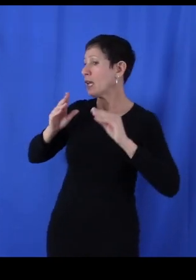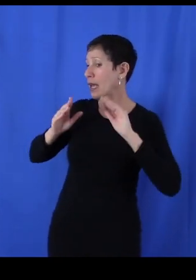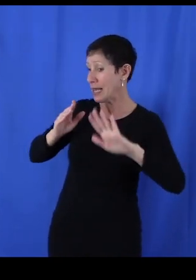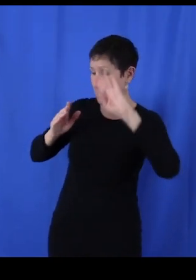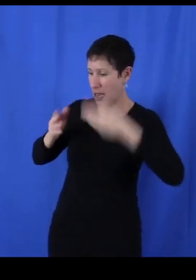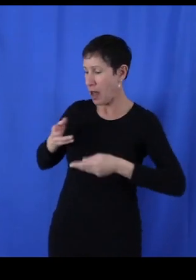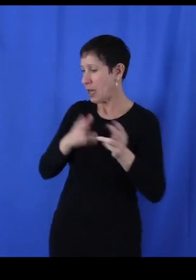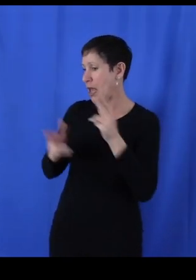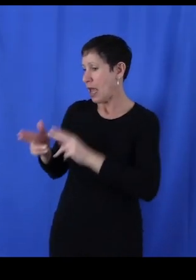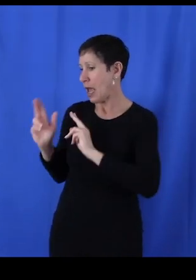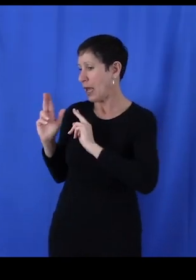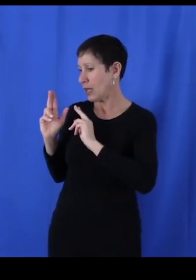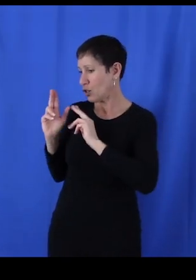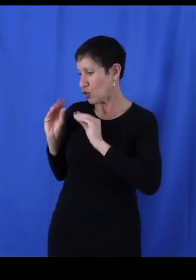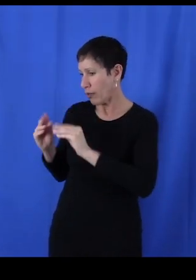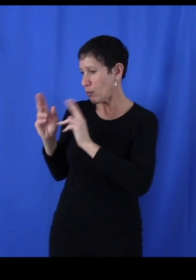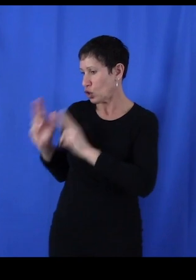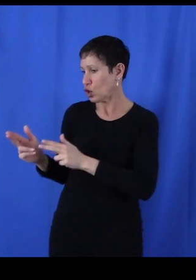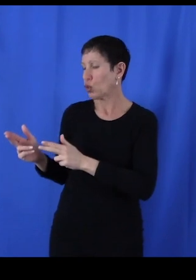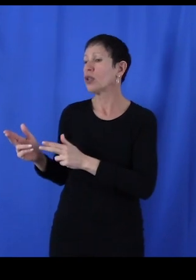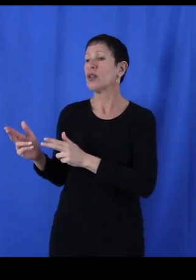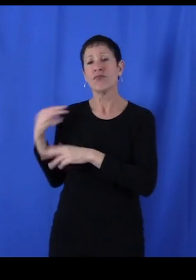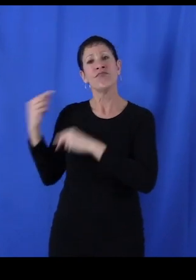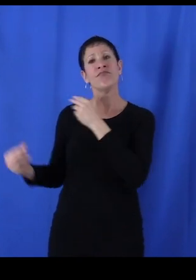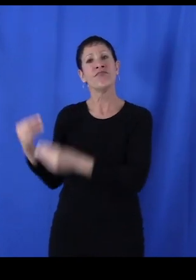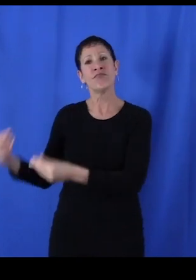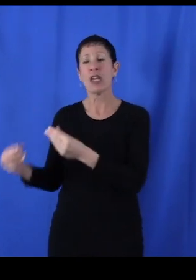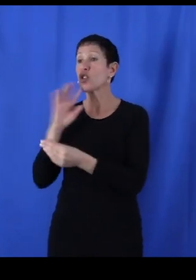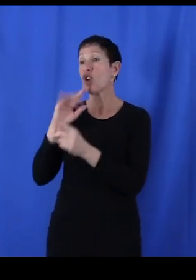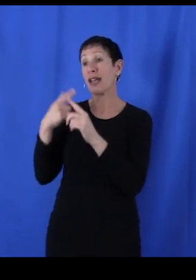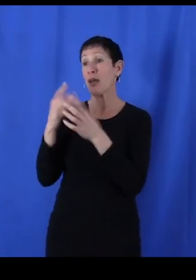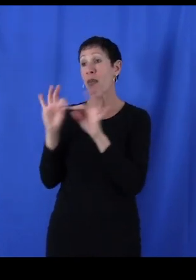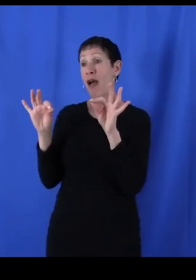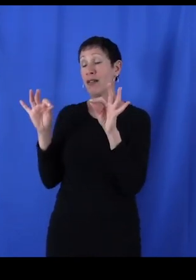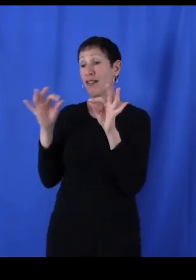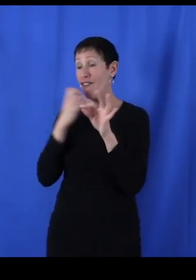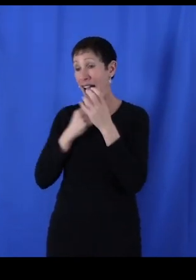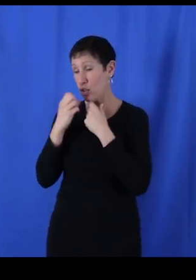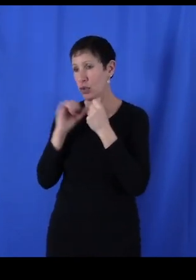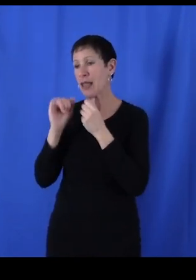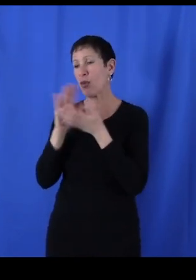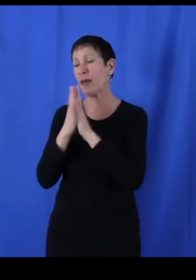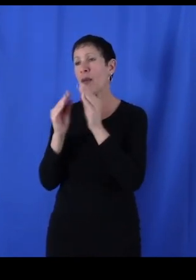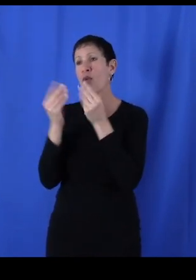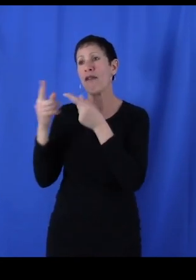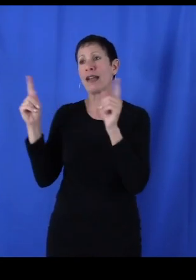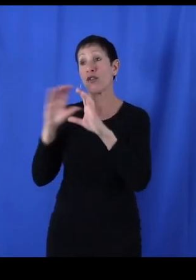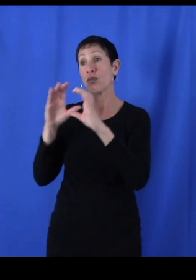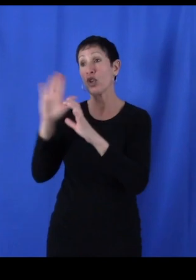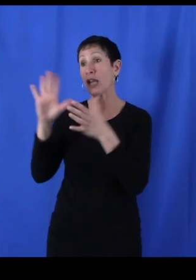his son. Obviously, talking about these values is going to be much more effective in communicating your